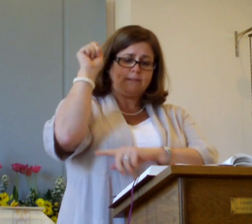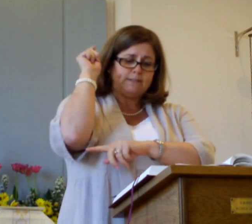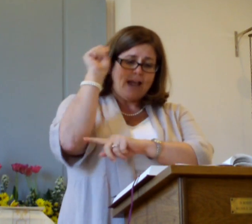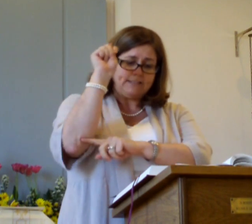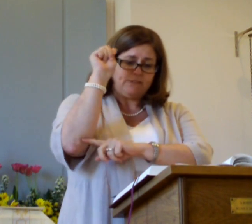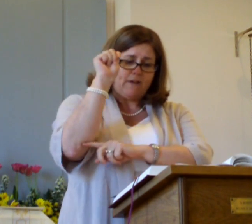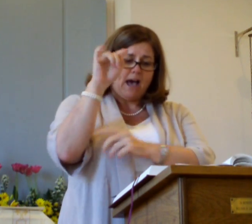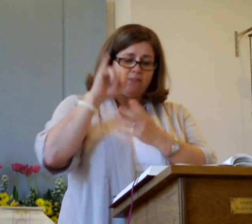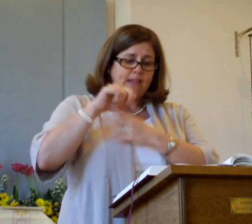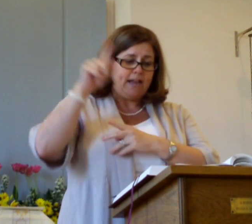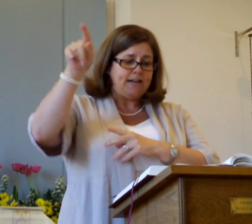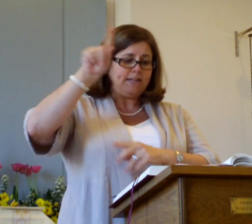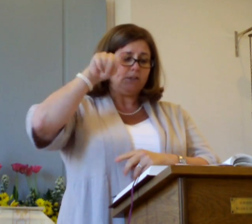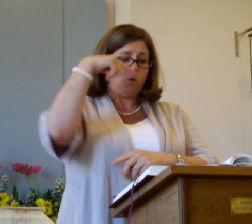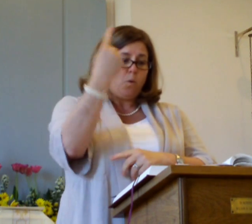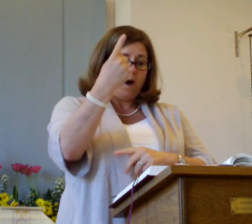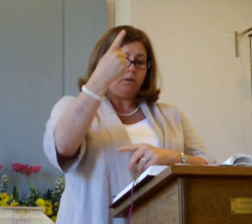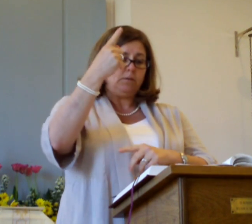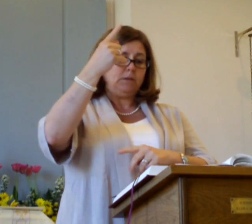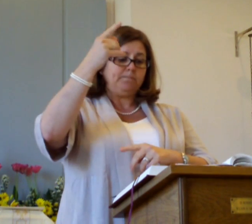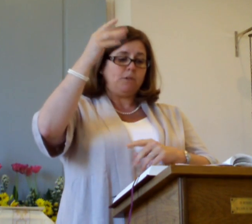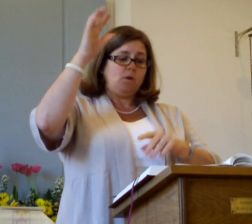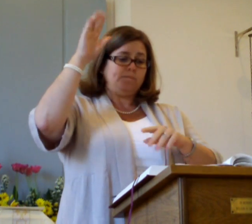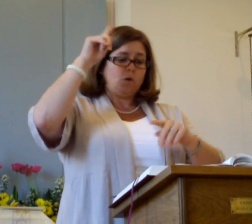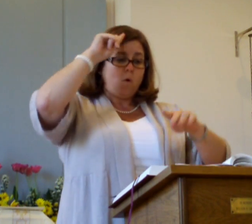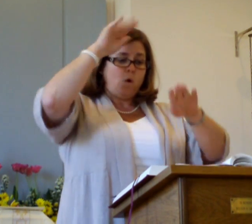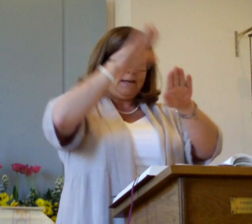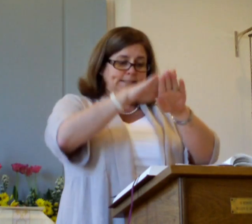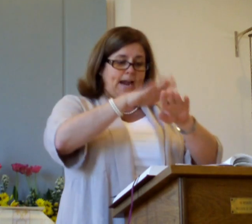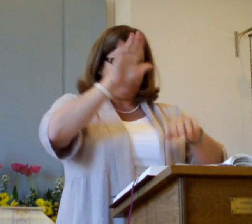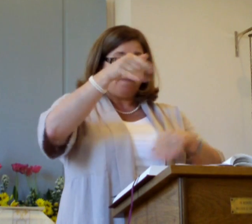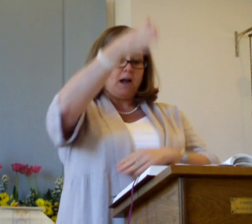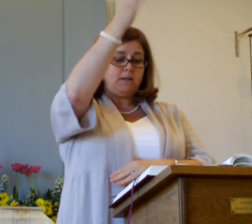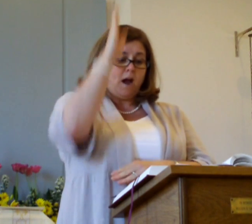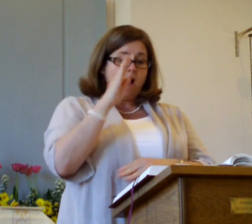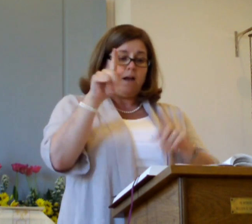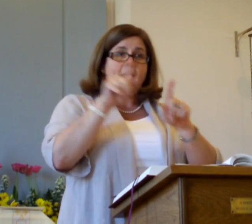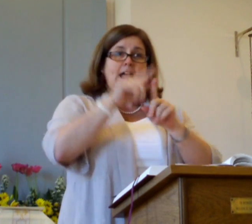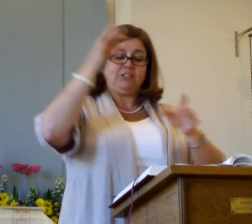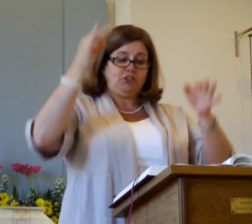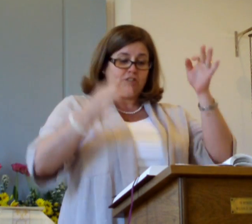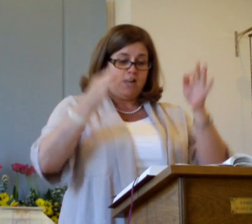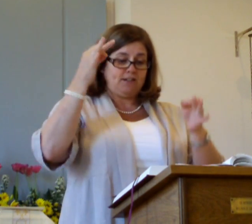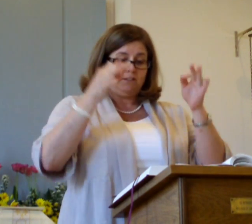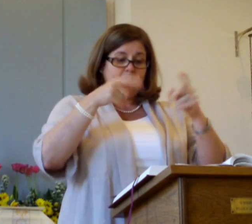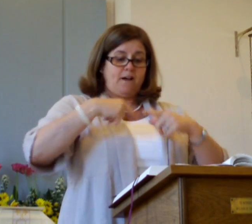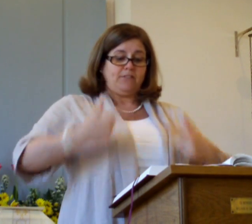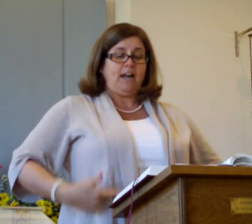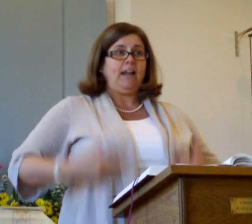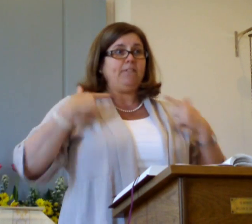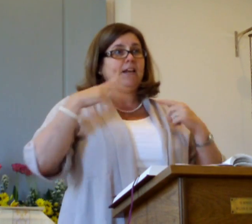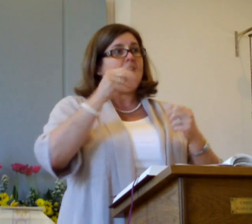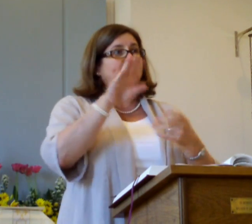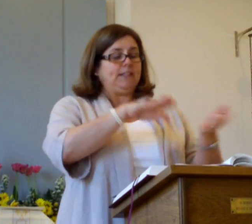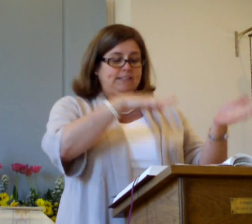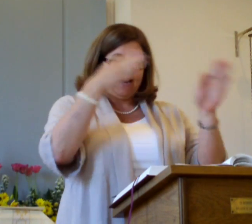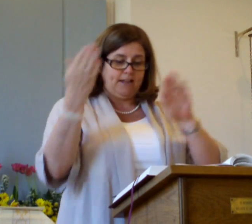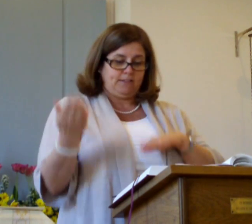testify that he is the one on the day my God has shut up the living as he said.